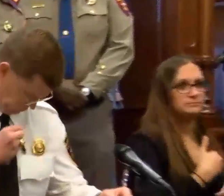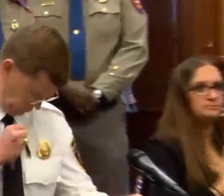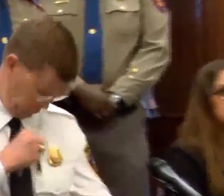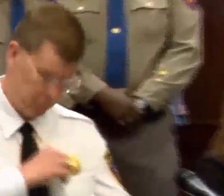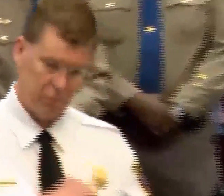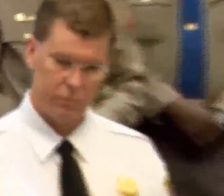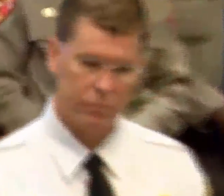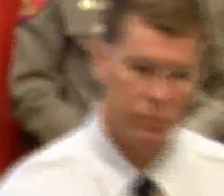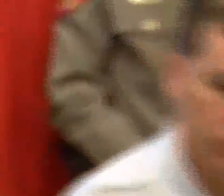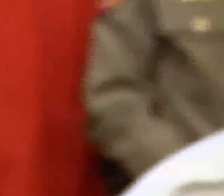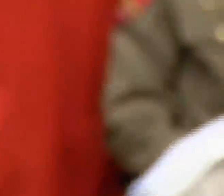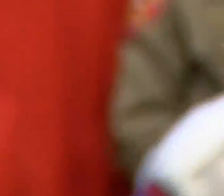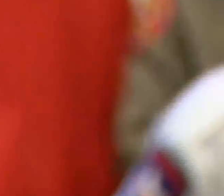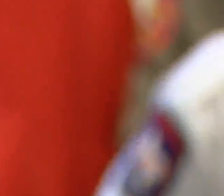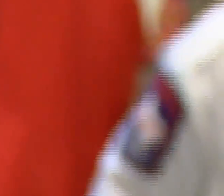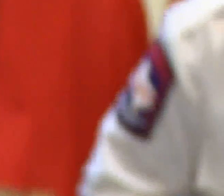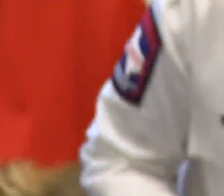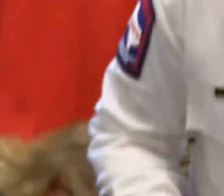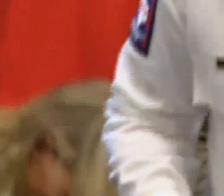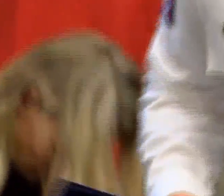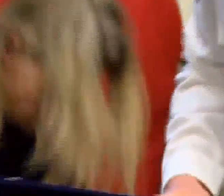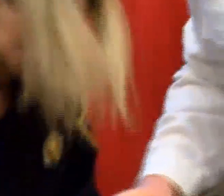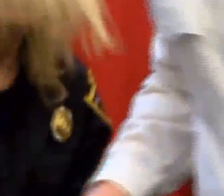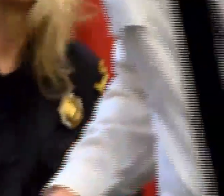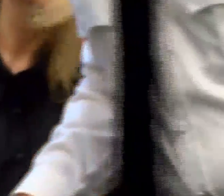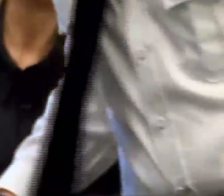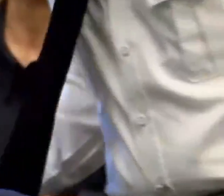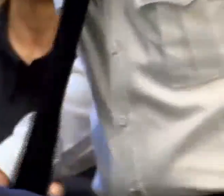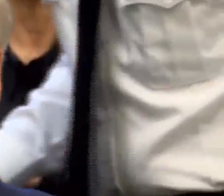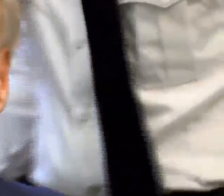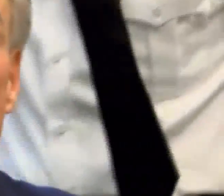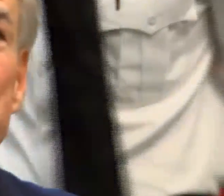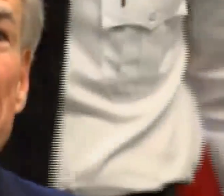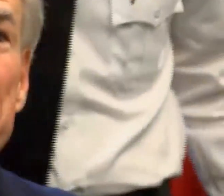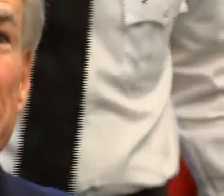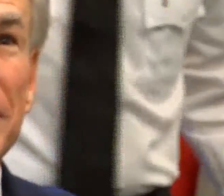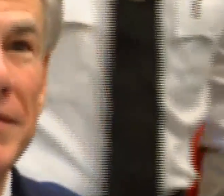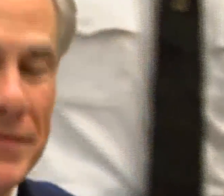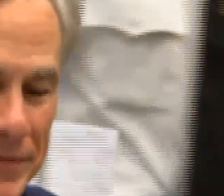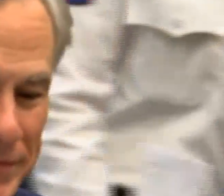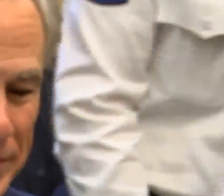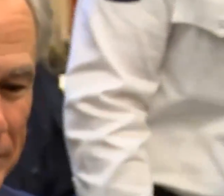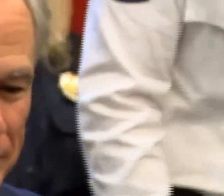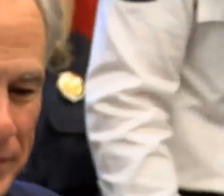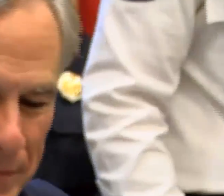Texas? Thanks, guys. It's a lot right now, a lot and growing exponentially.